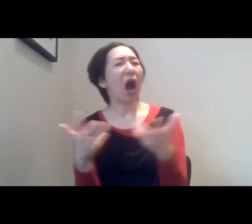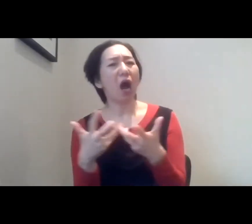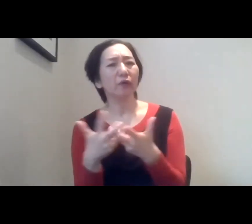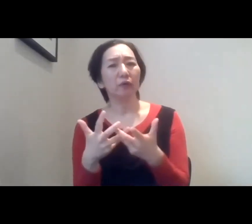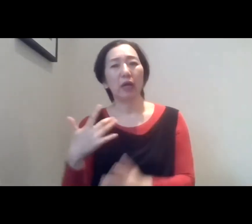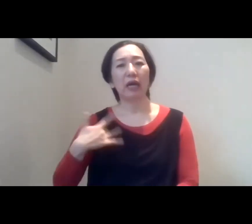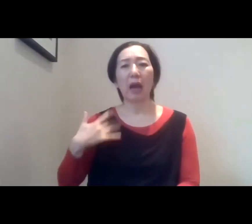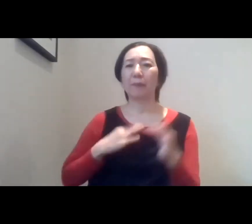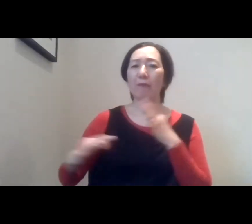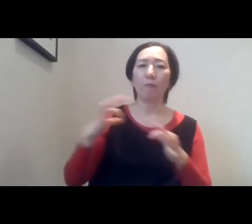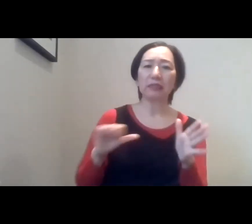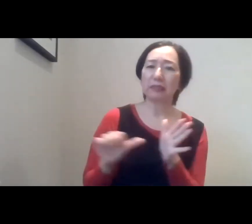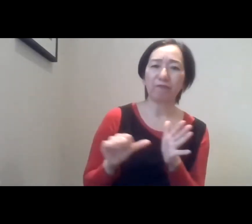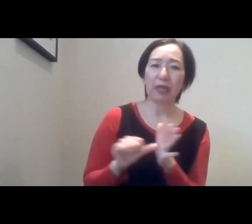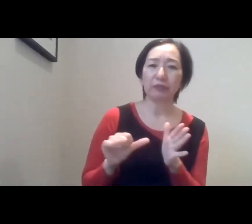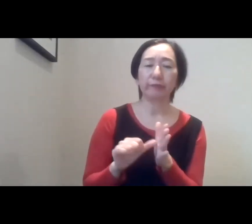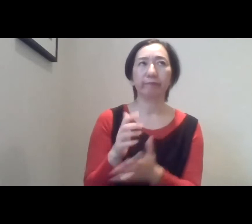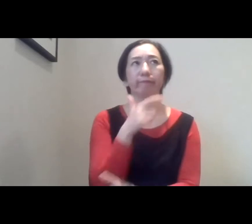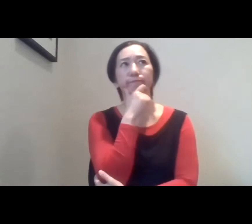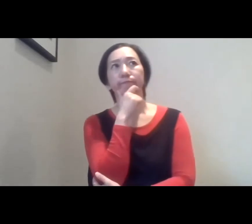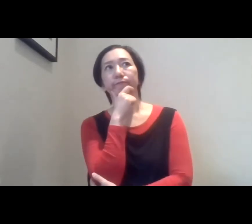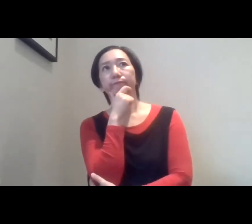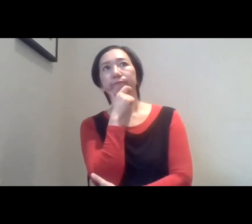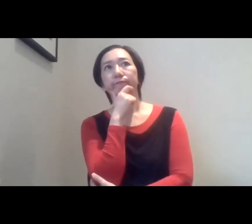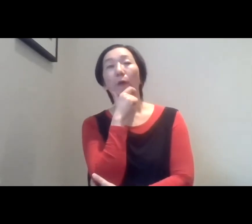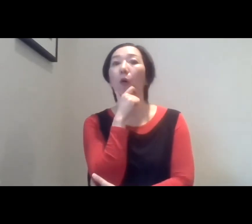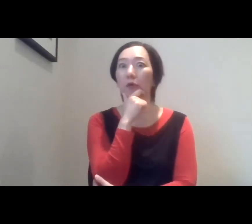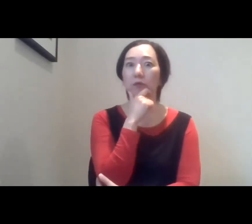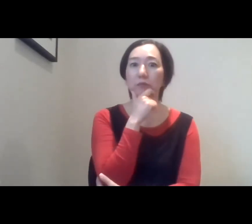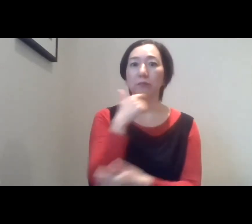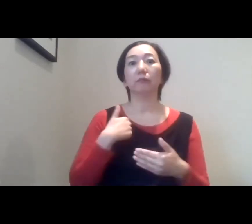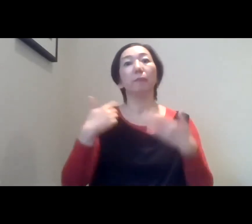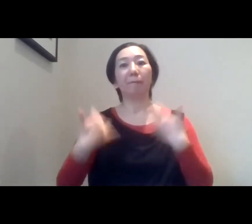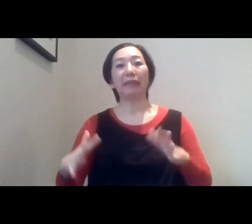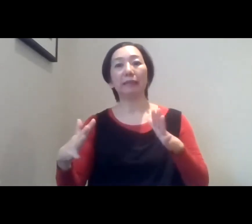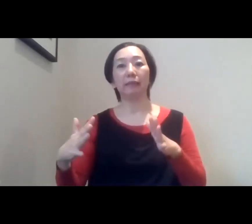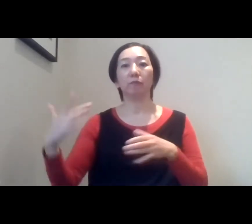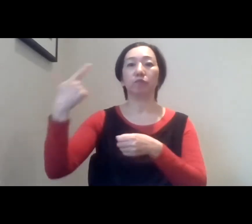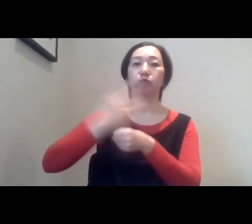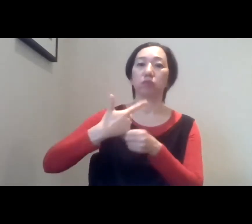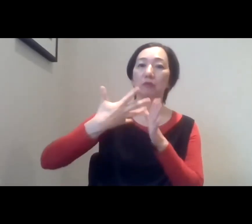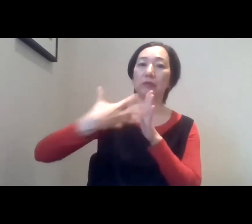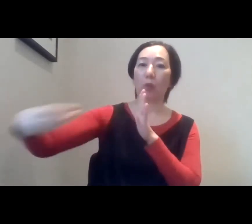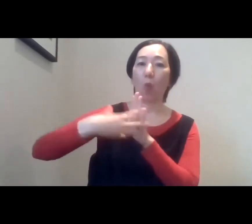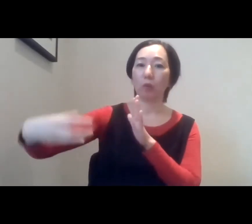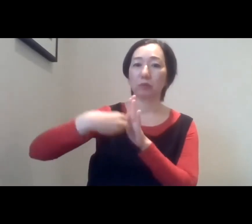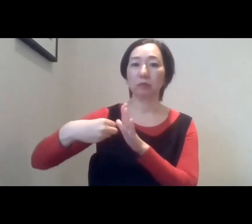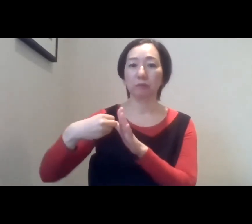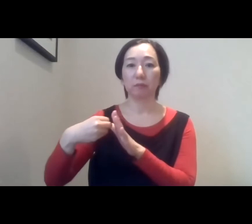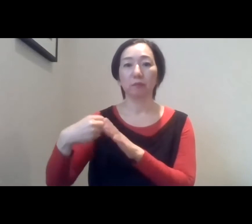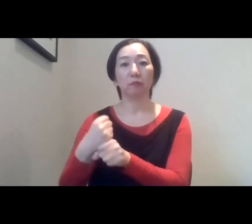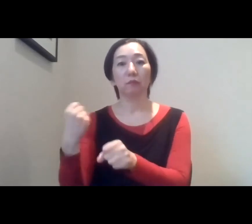respect to that anniversary, this performance that I'd made. But that was difficult because I couldn't do